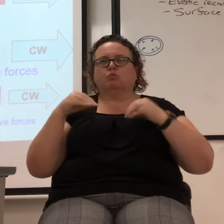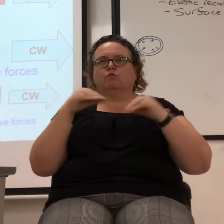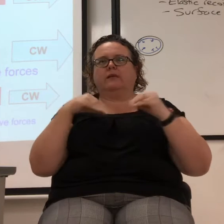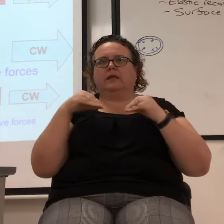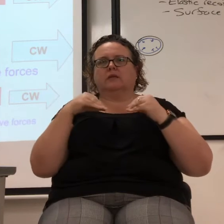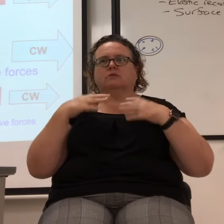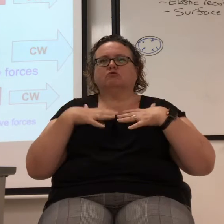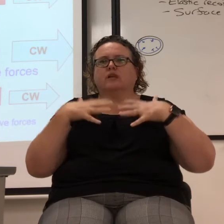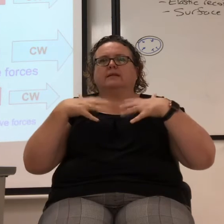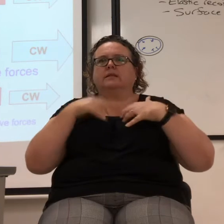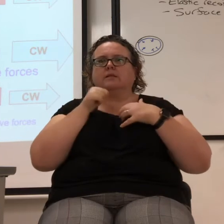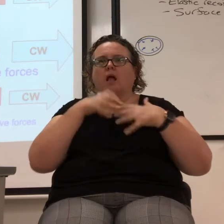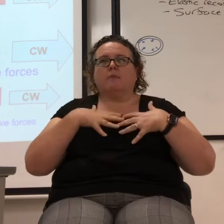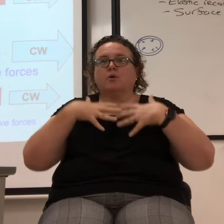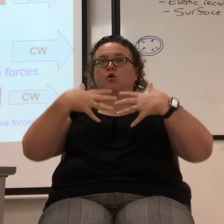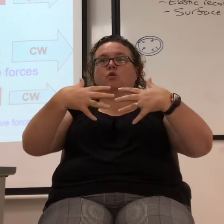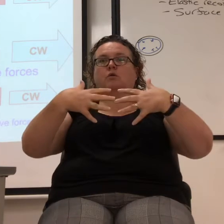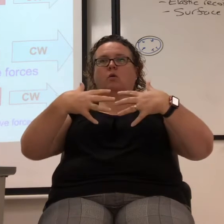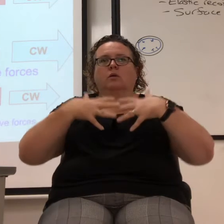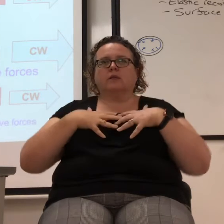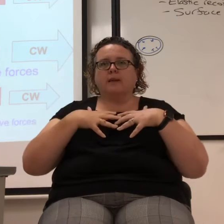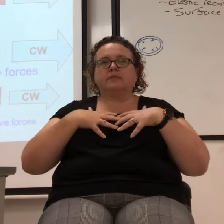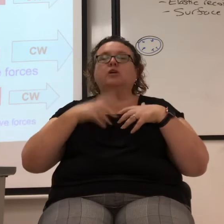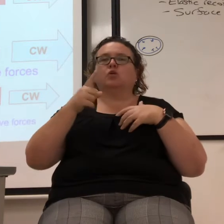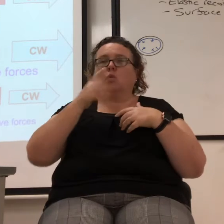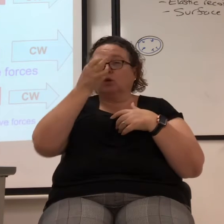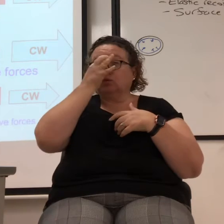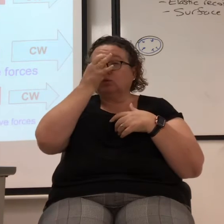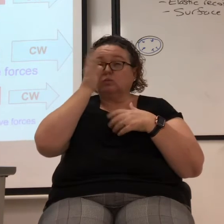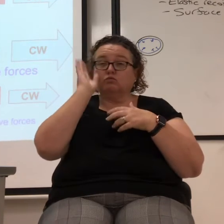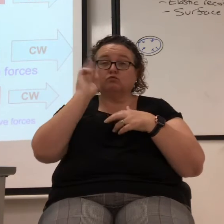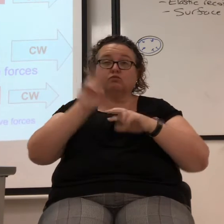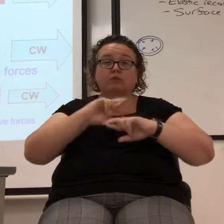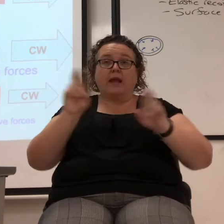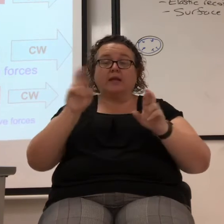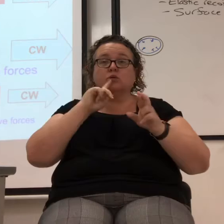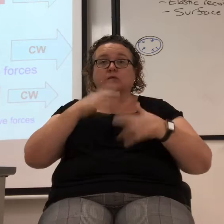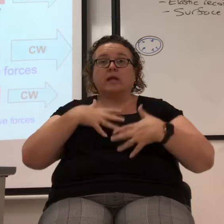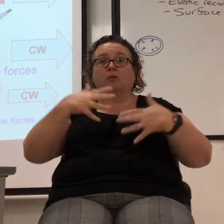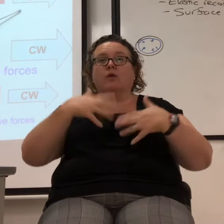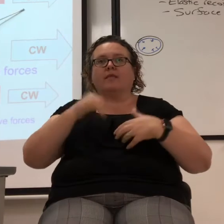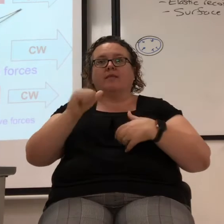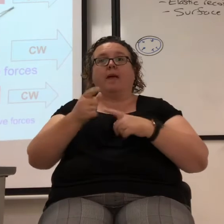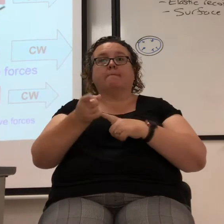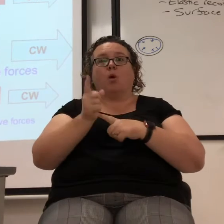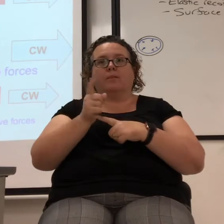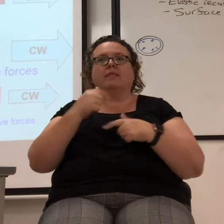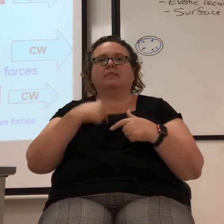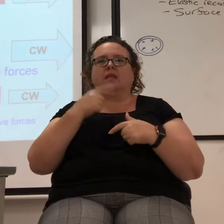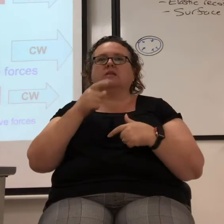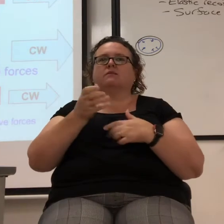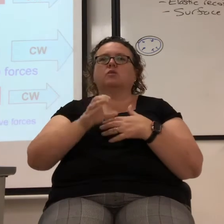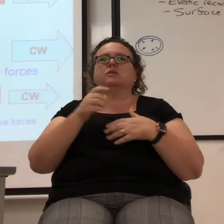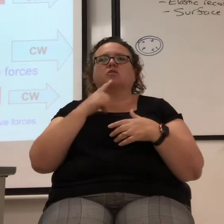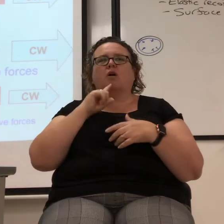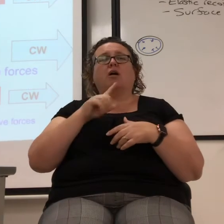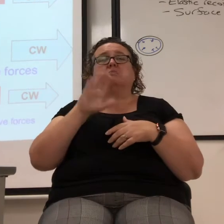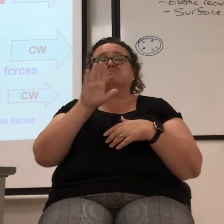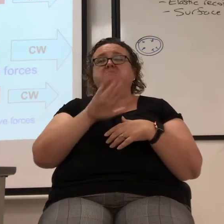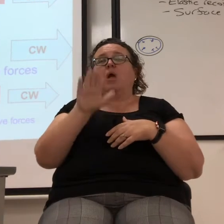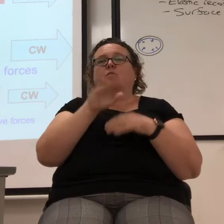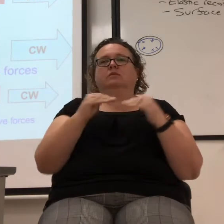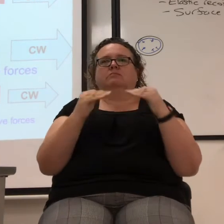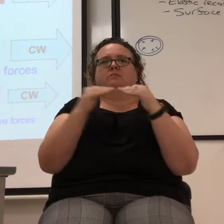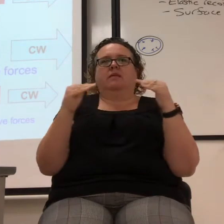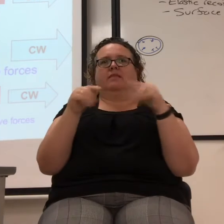Your chest isn't expanding or collapsing. You're about to take a breath. And at that moment, these forces are basically the same. When